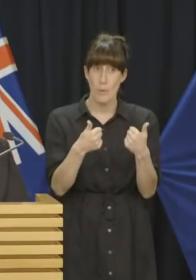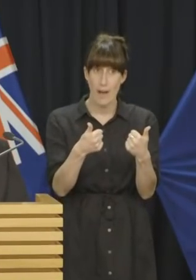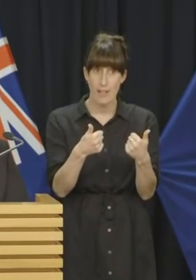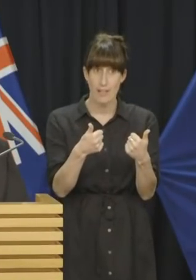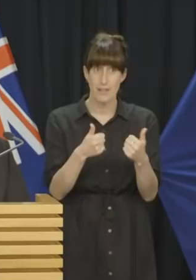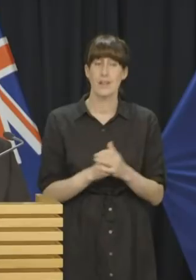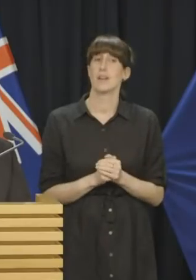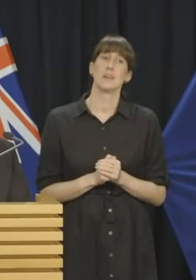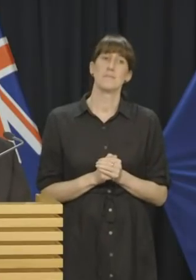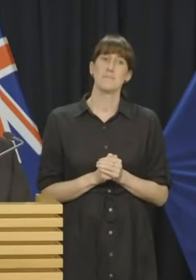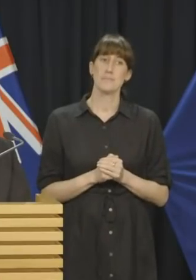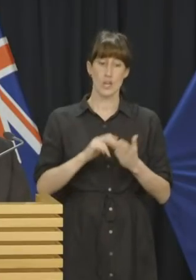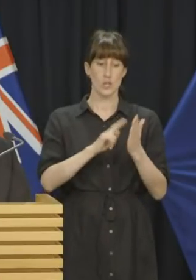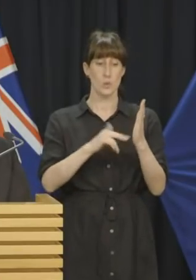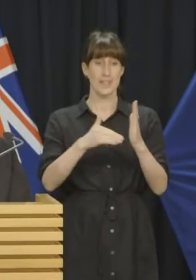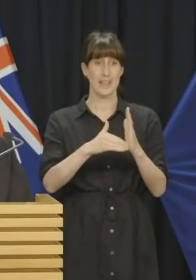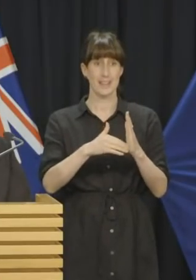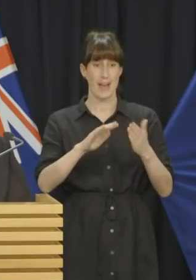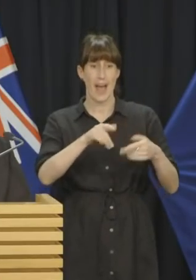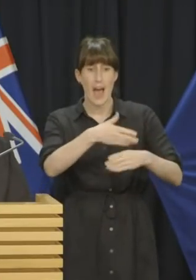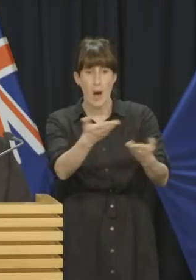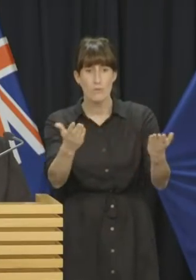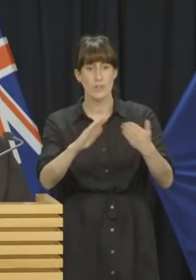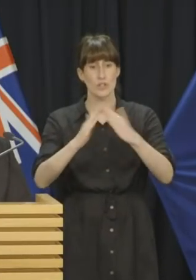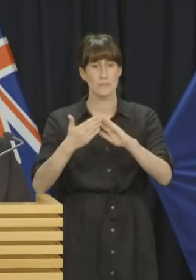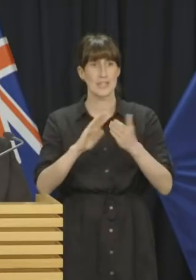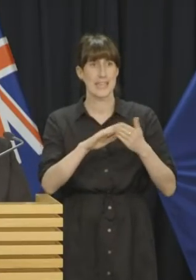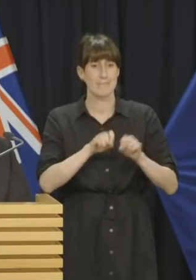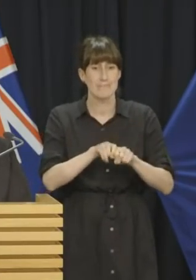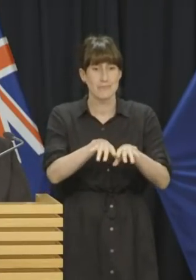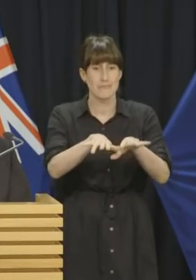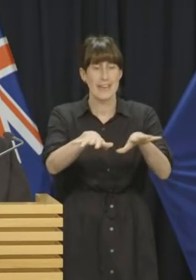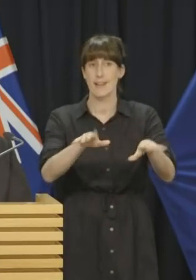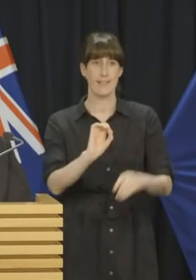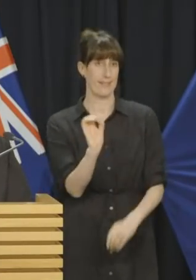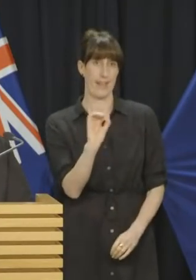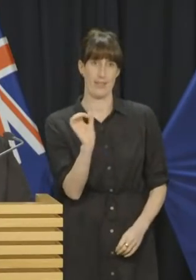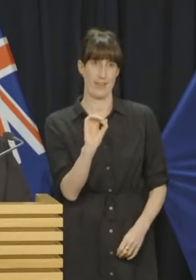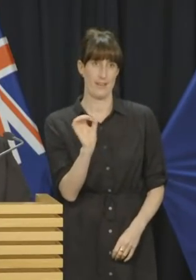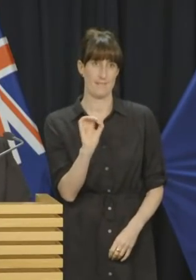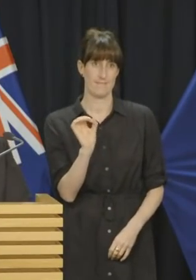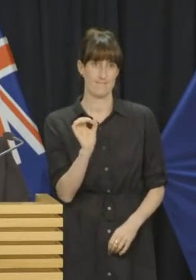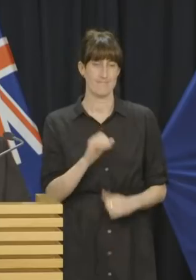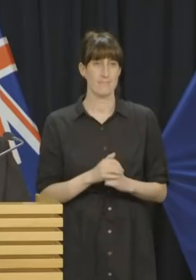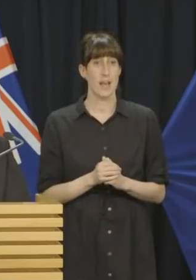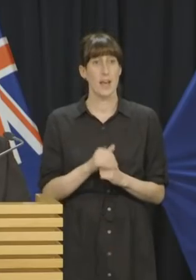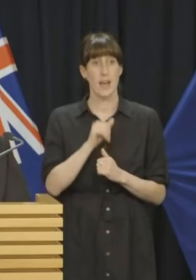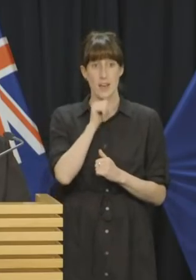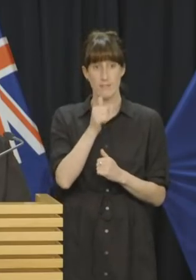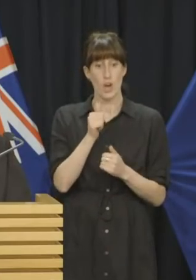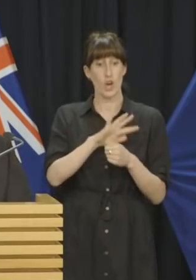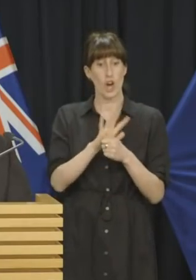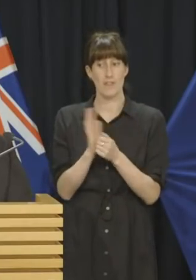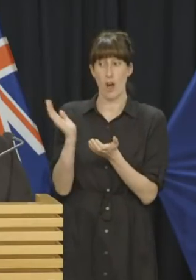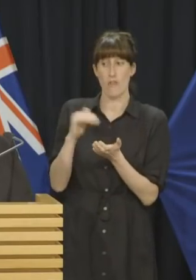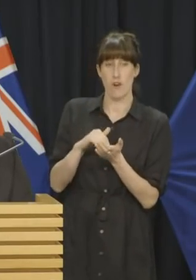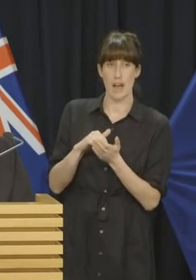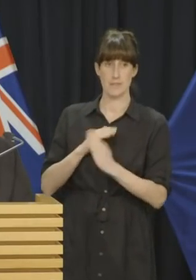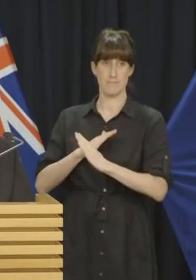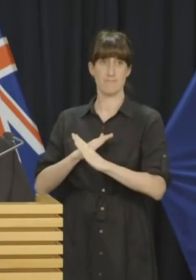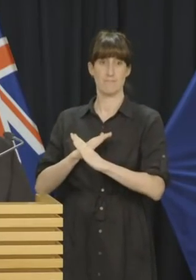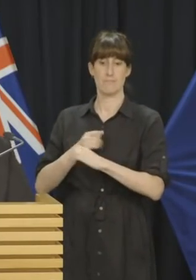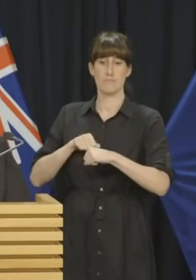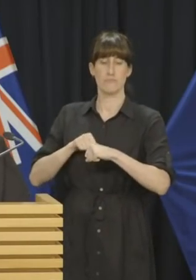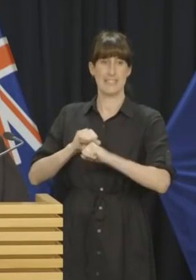any cases of community transmission to date, and we are keeping cases of COVID contained at the border. This